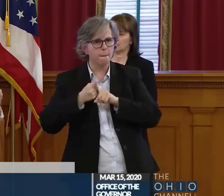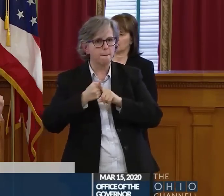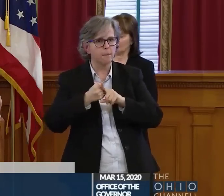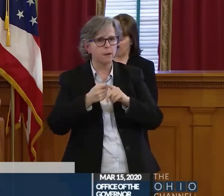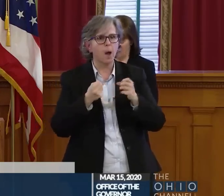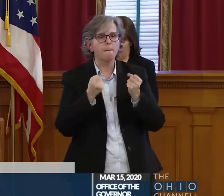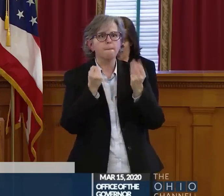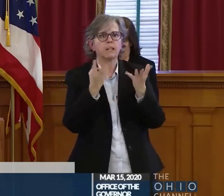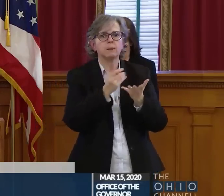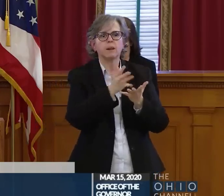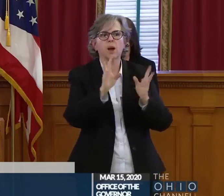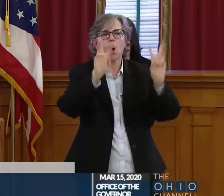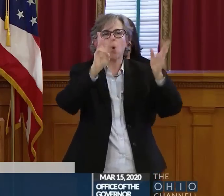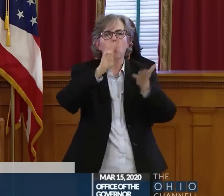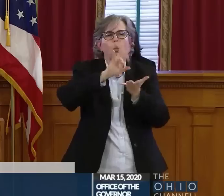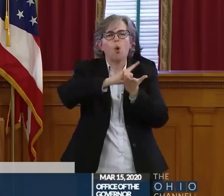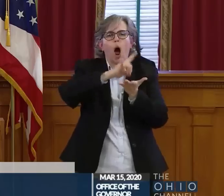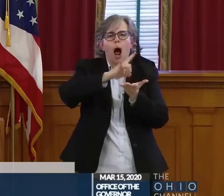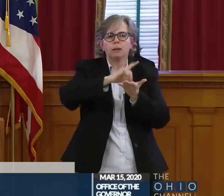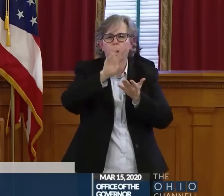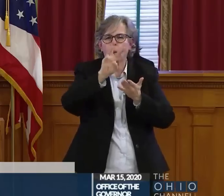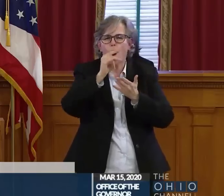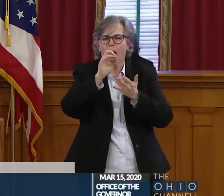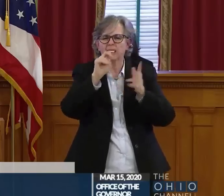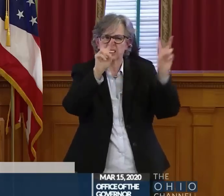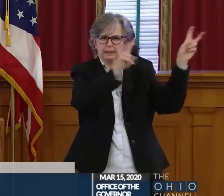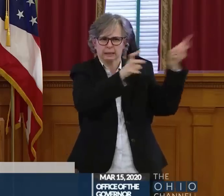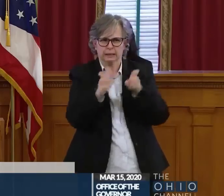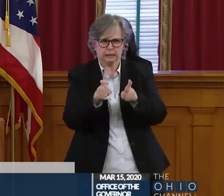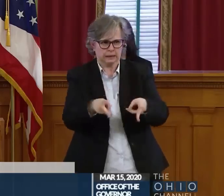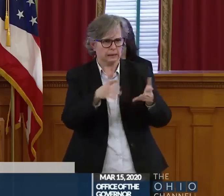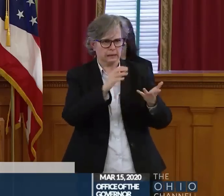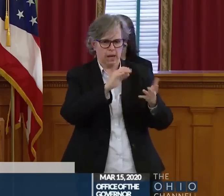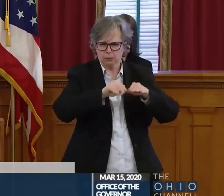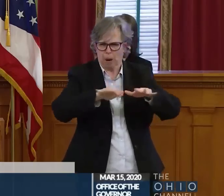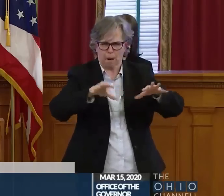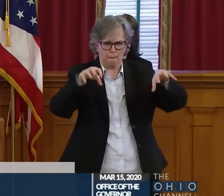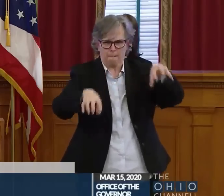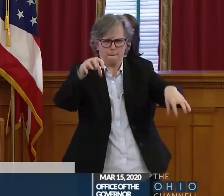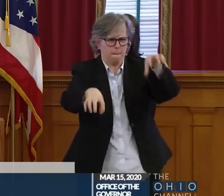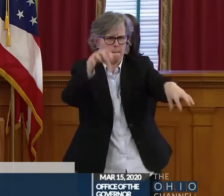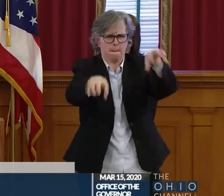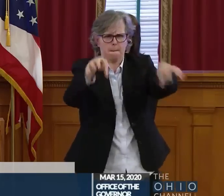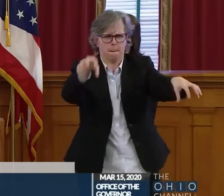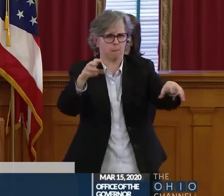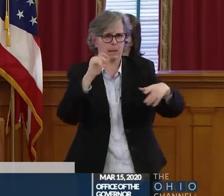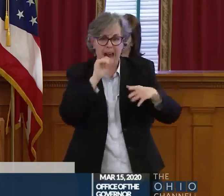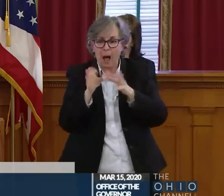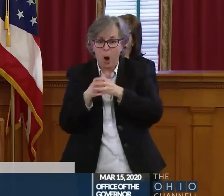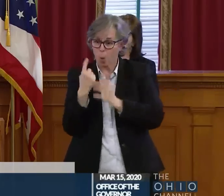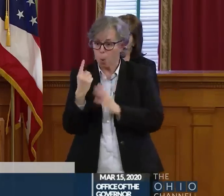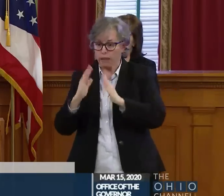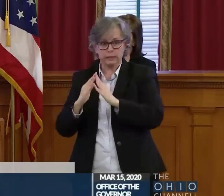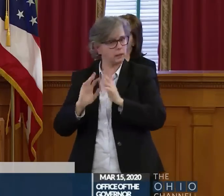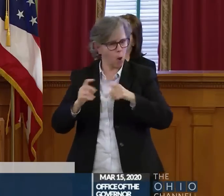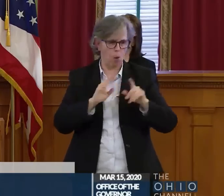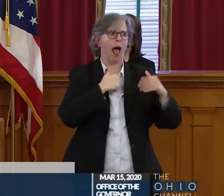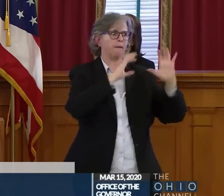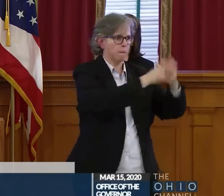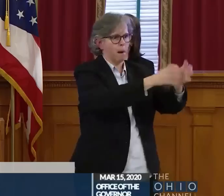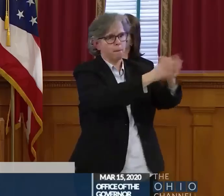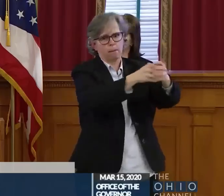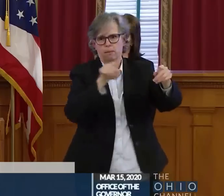already spread in our country. It didn't start at that point of origin. So you'll see this in places all